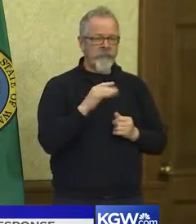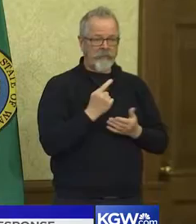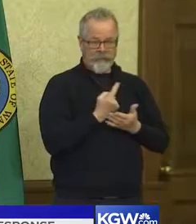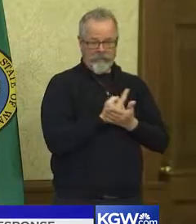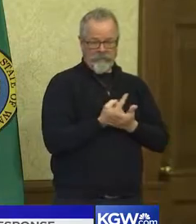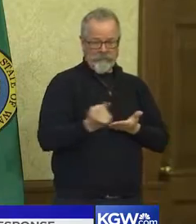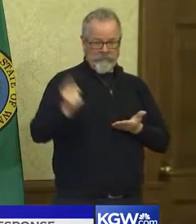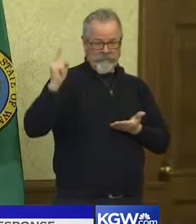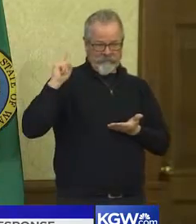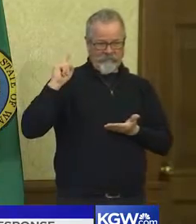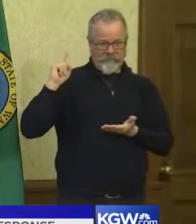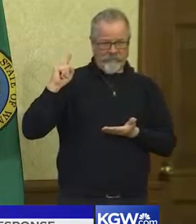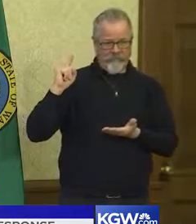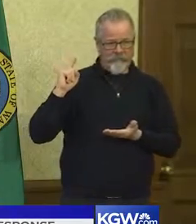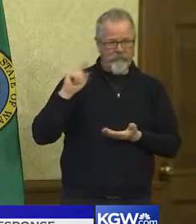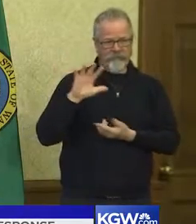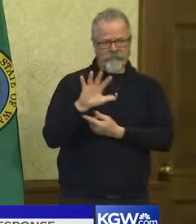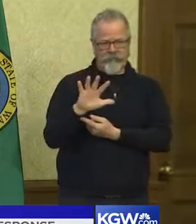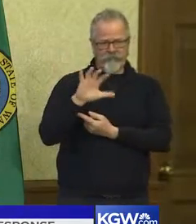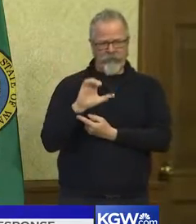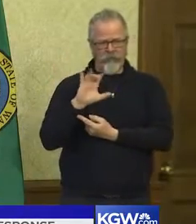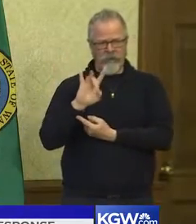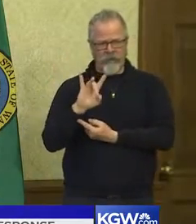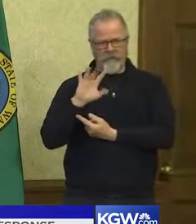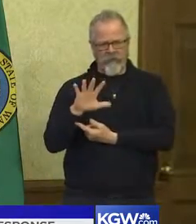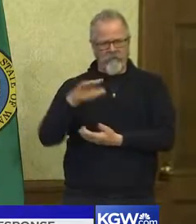was about,